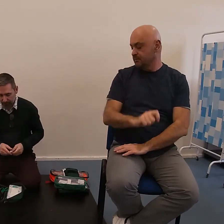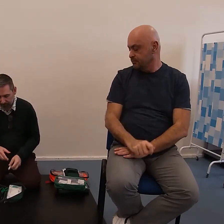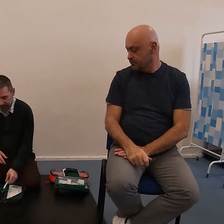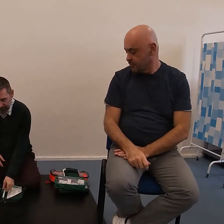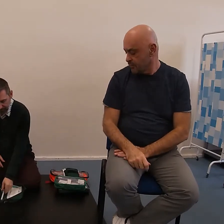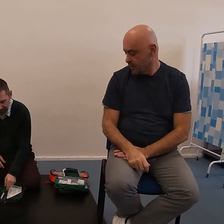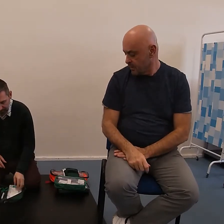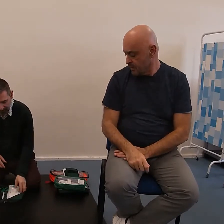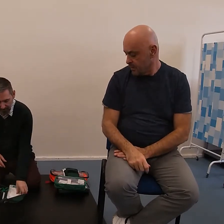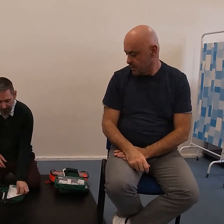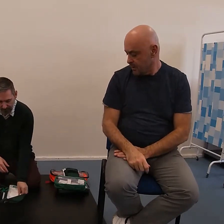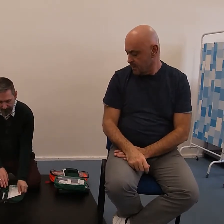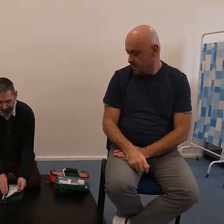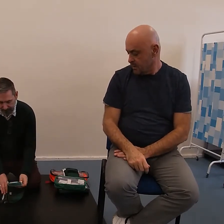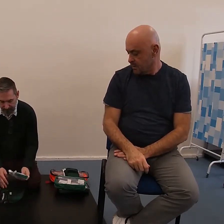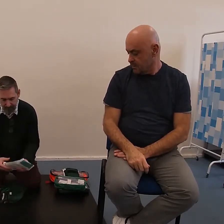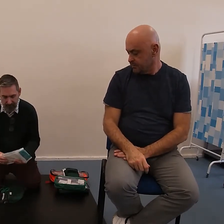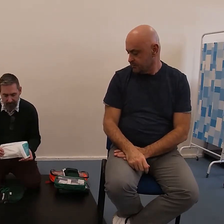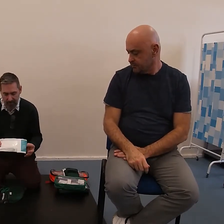illumination.